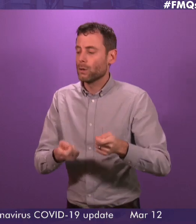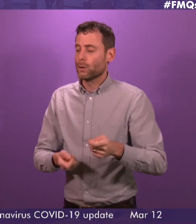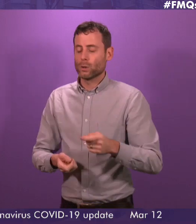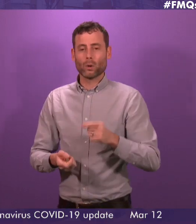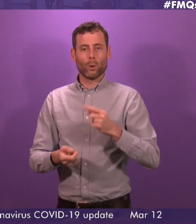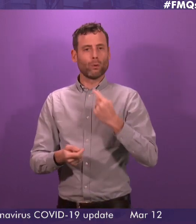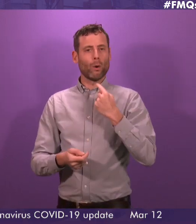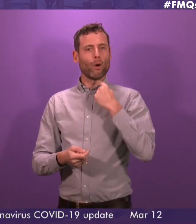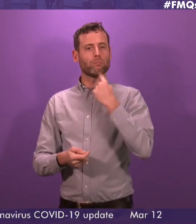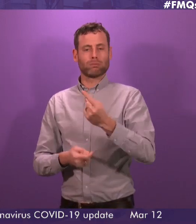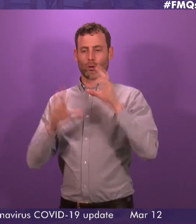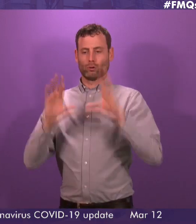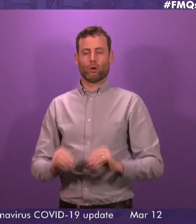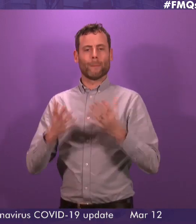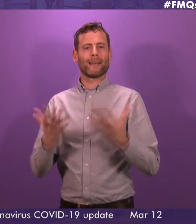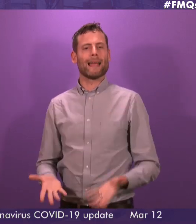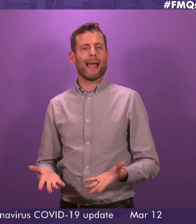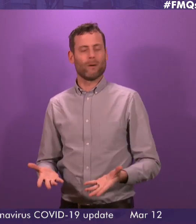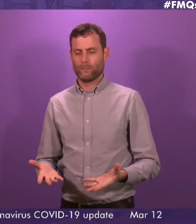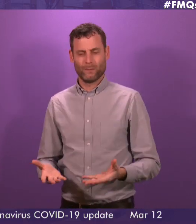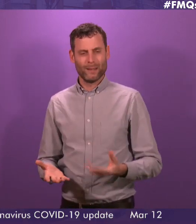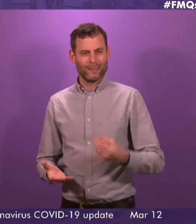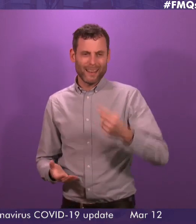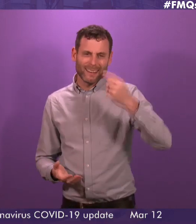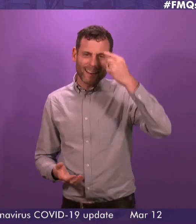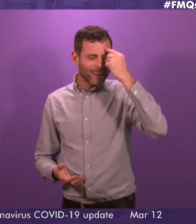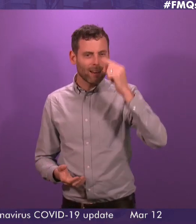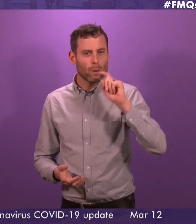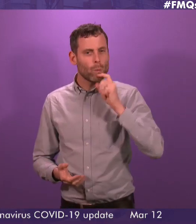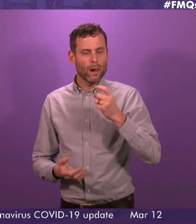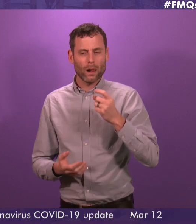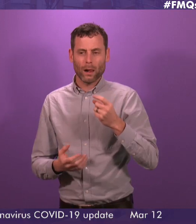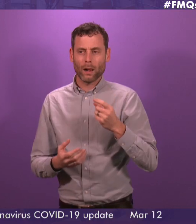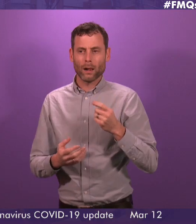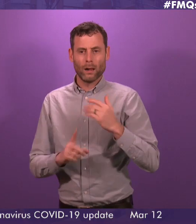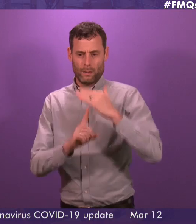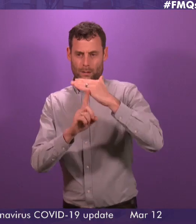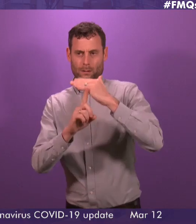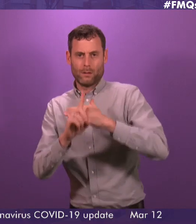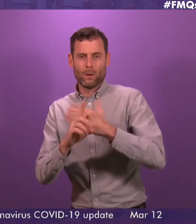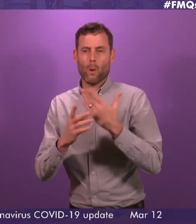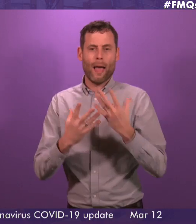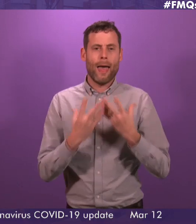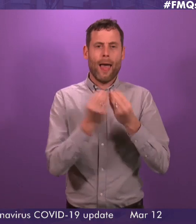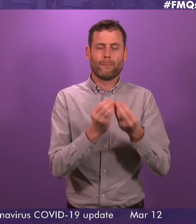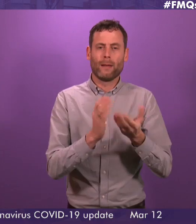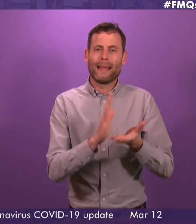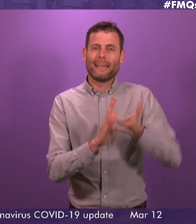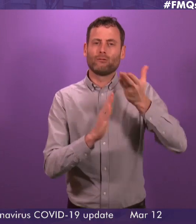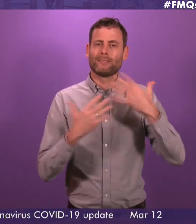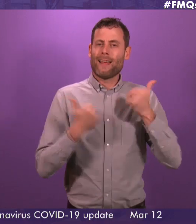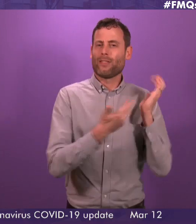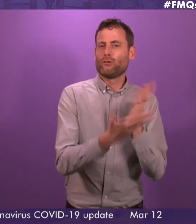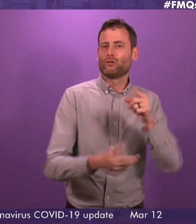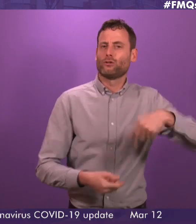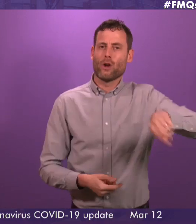stopping those events would not, at this point for this weekend, significantly increase the capacity we have in our health service, given